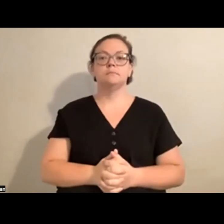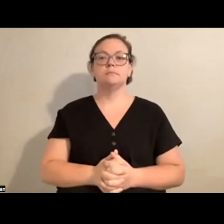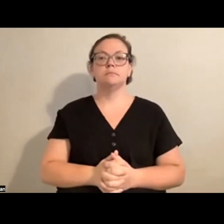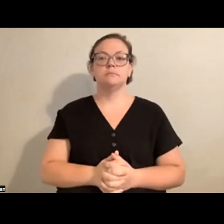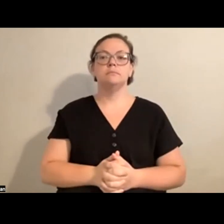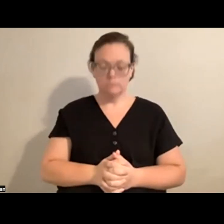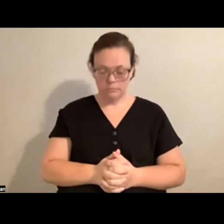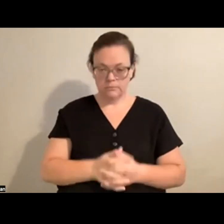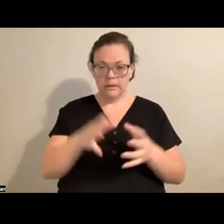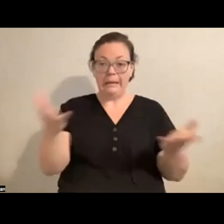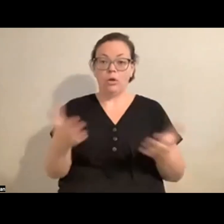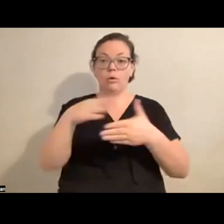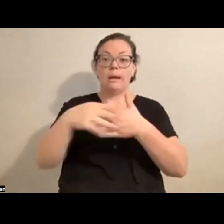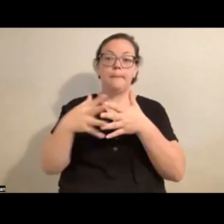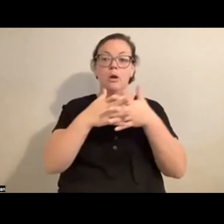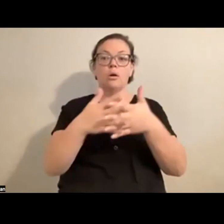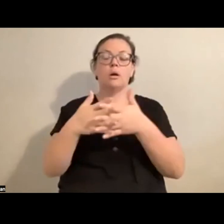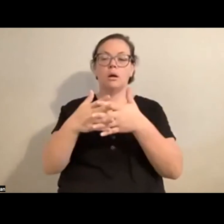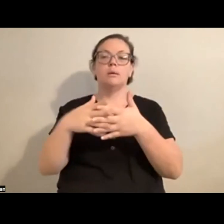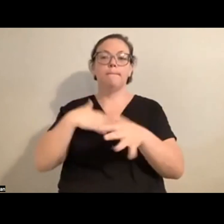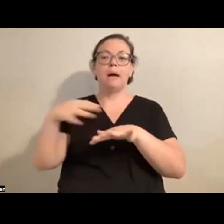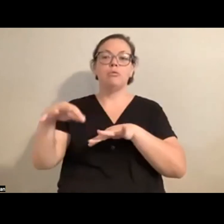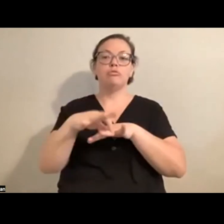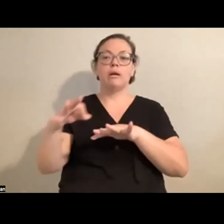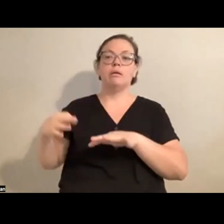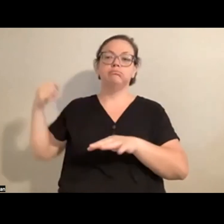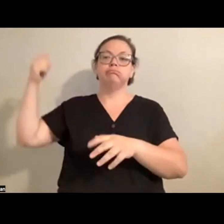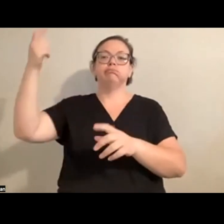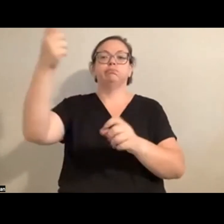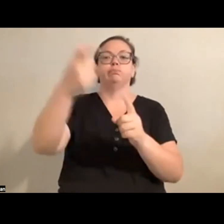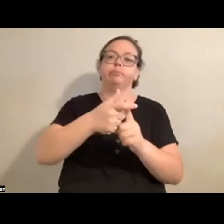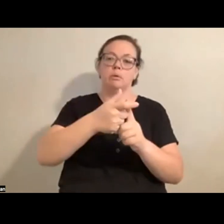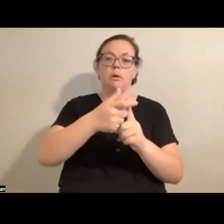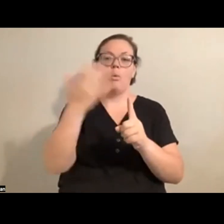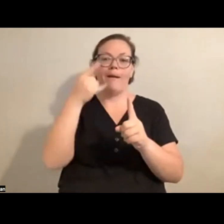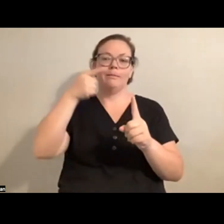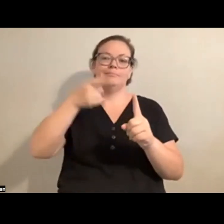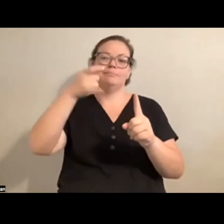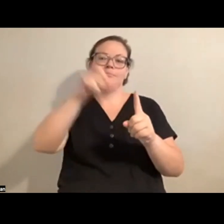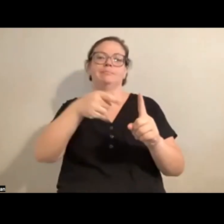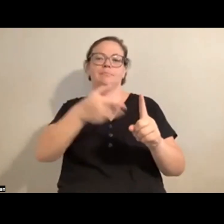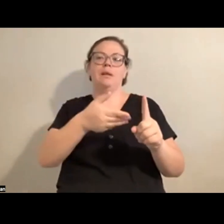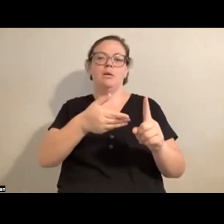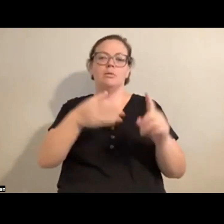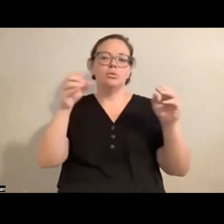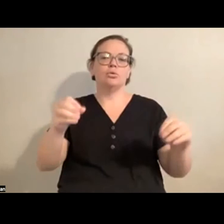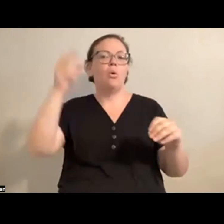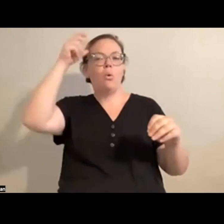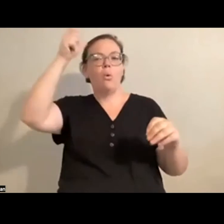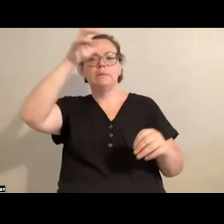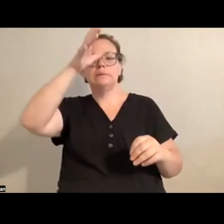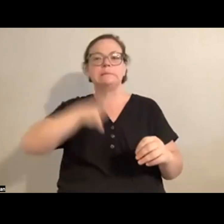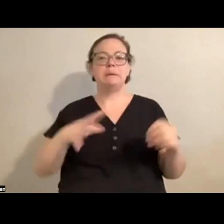In America, I place my ring on your cock where it belongs. No horsemen